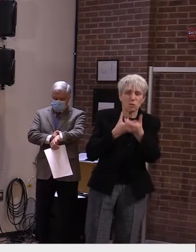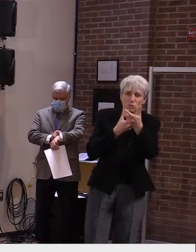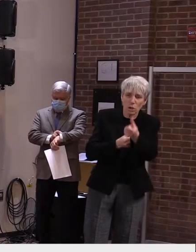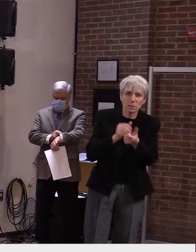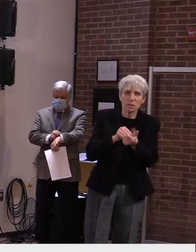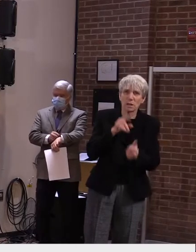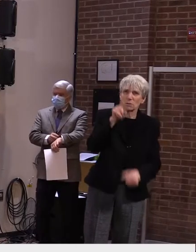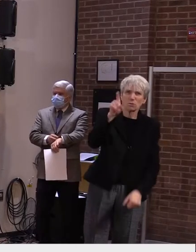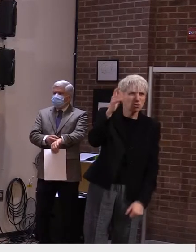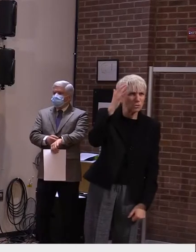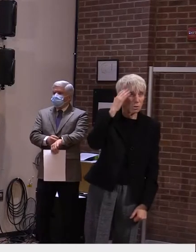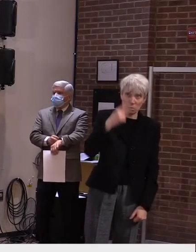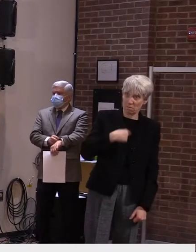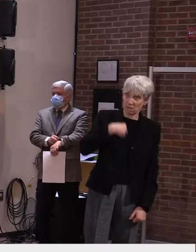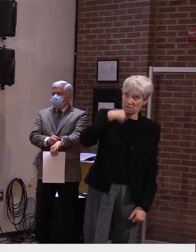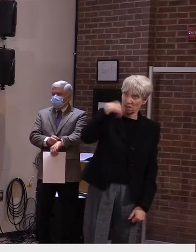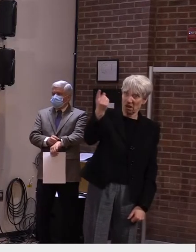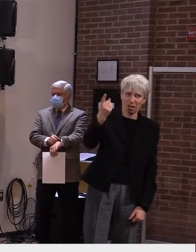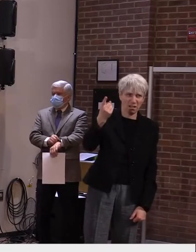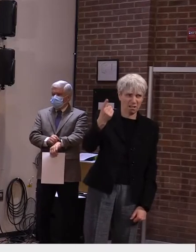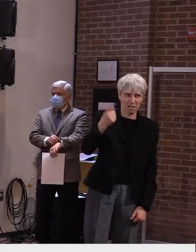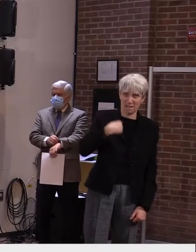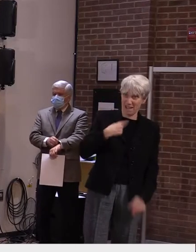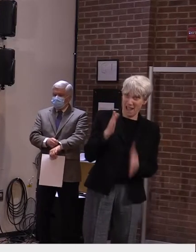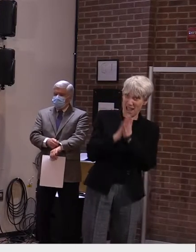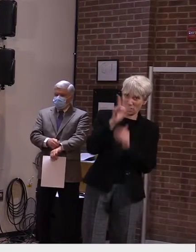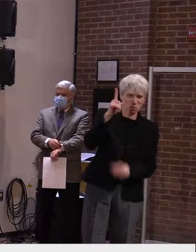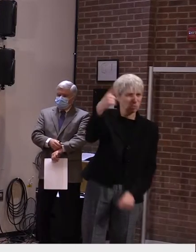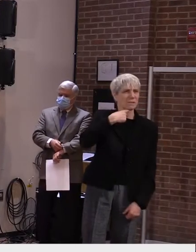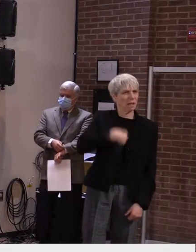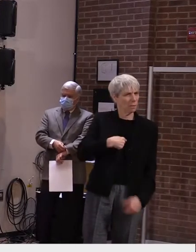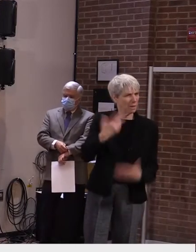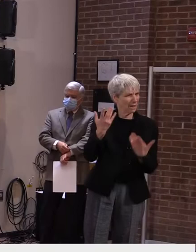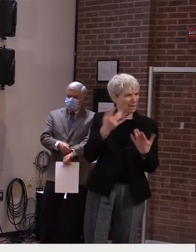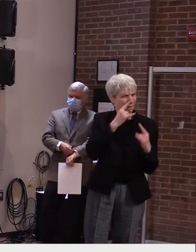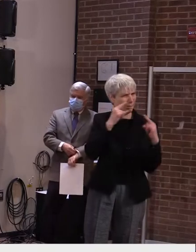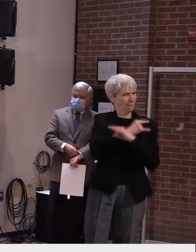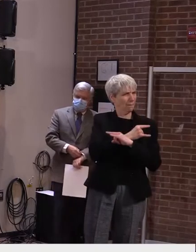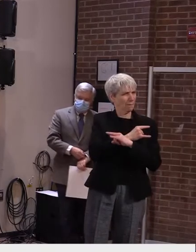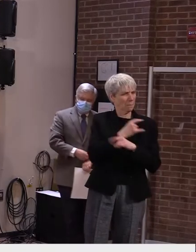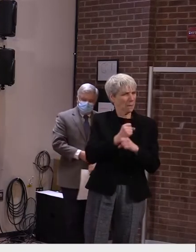the doctor already be aware of this kind of treatment? Why would they need to bring it to the doctor?